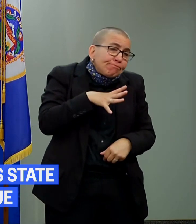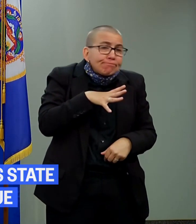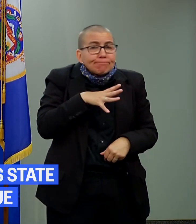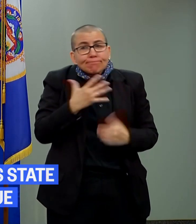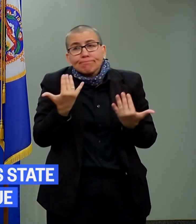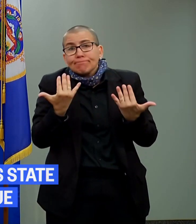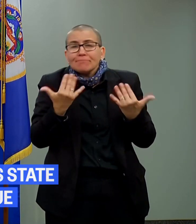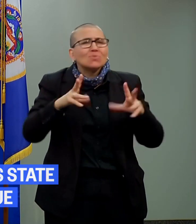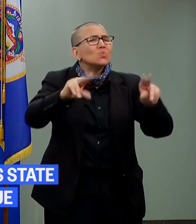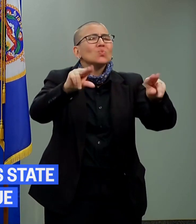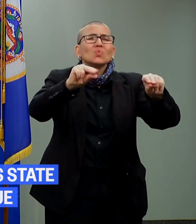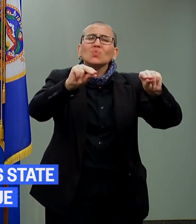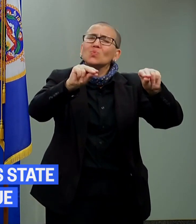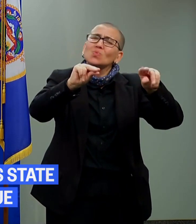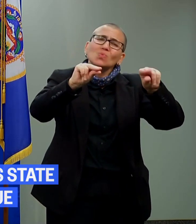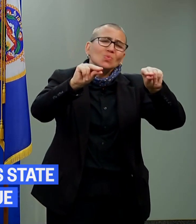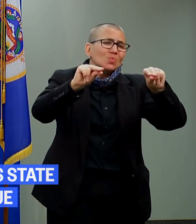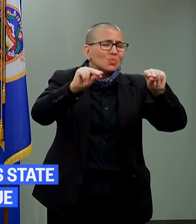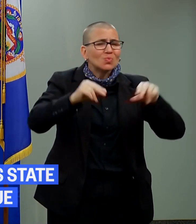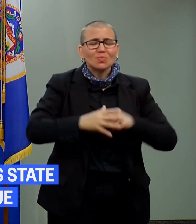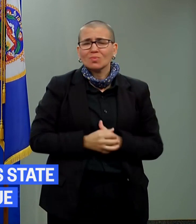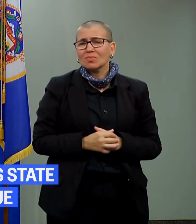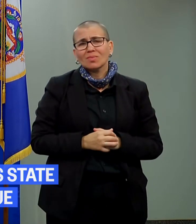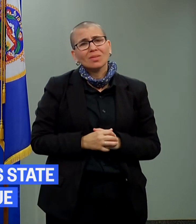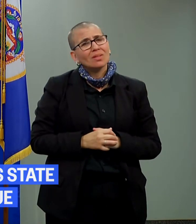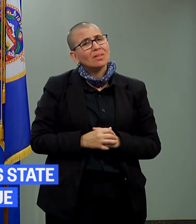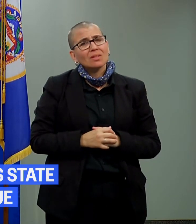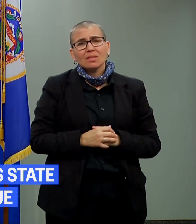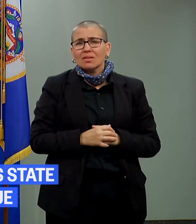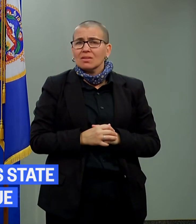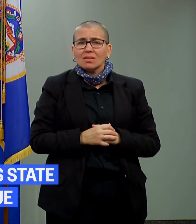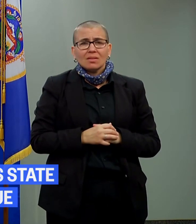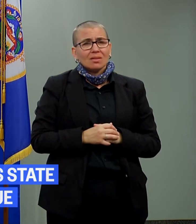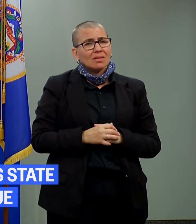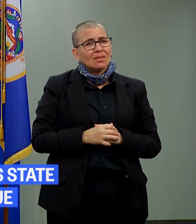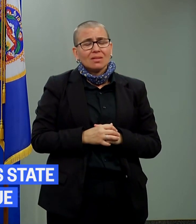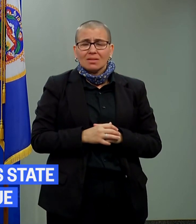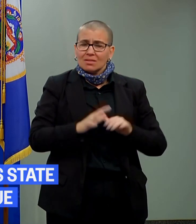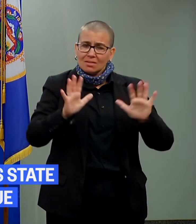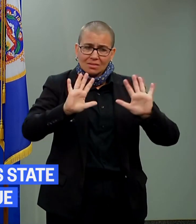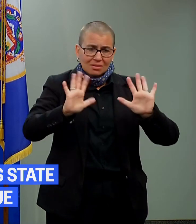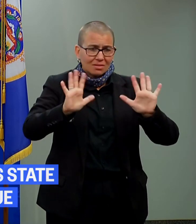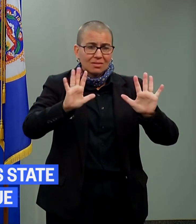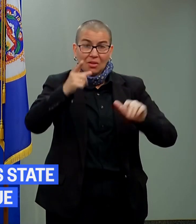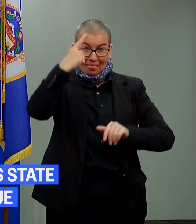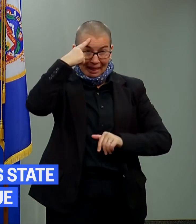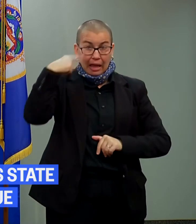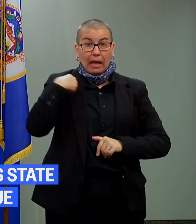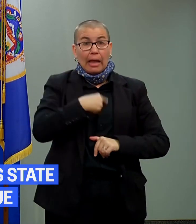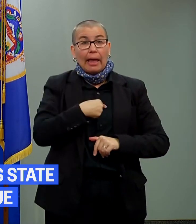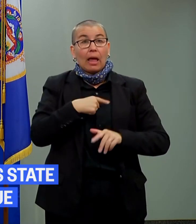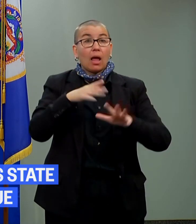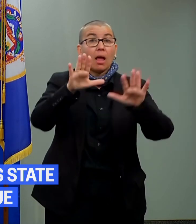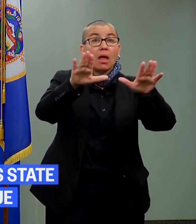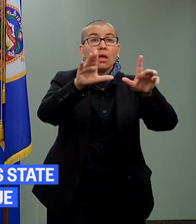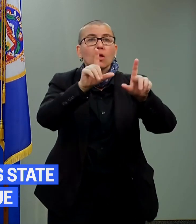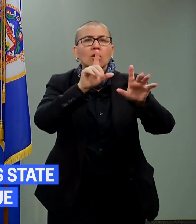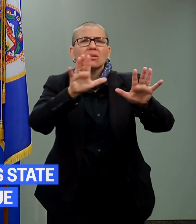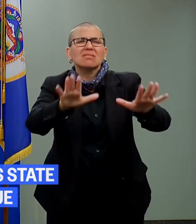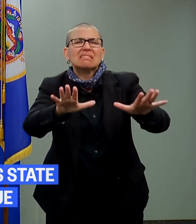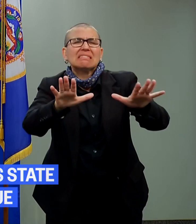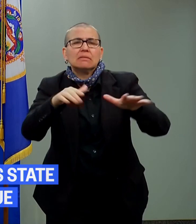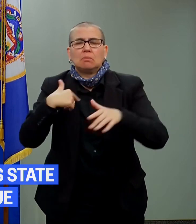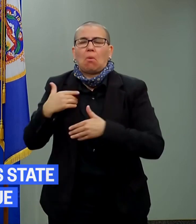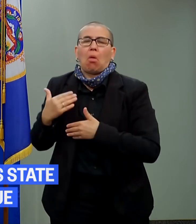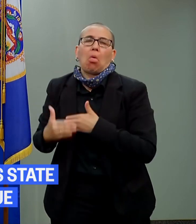and incrementally stem the bloody tide of African American men killed by law enforcement. We're asking you to take